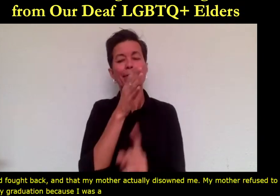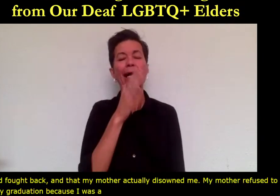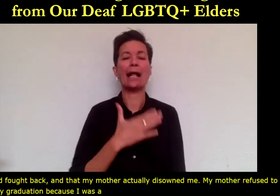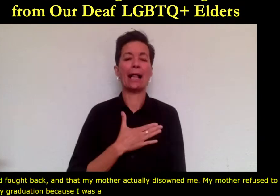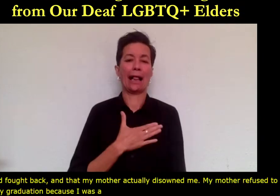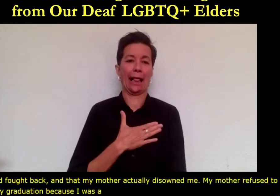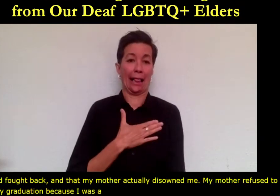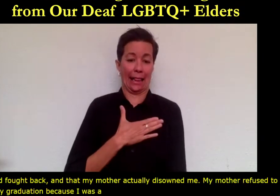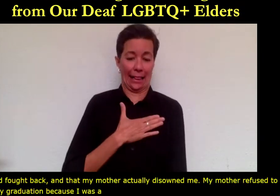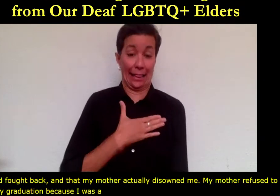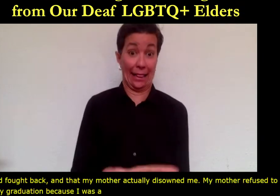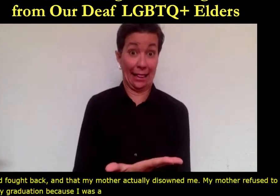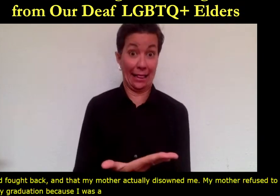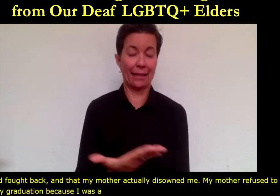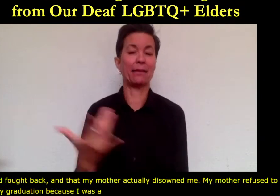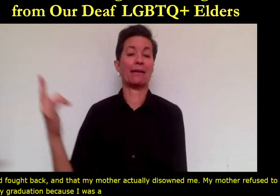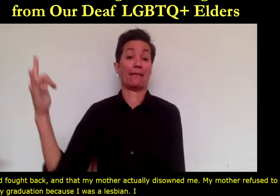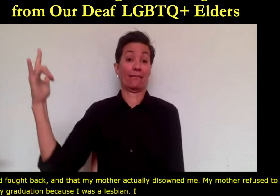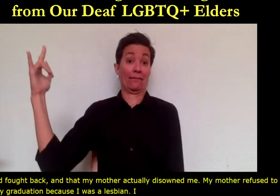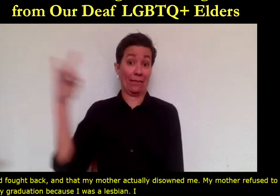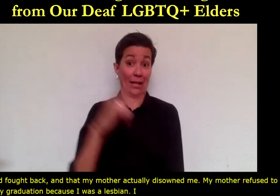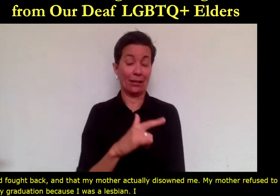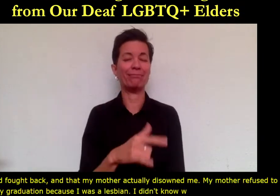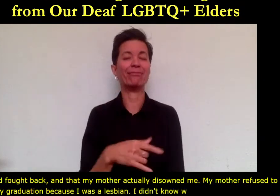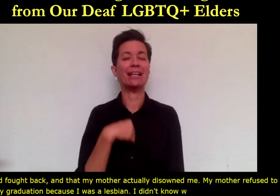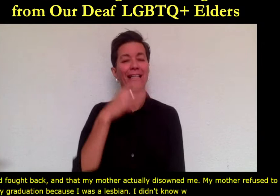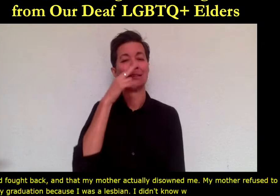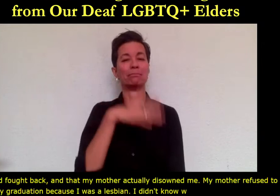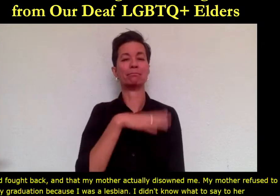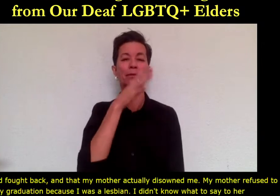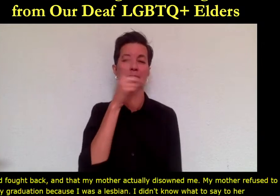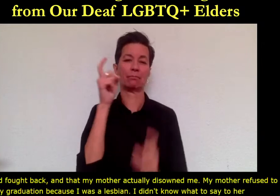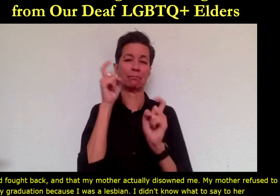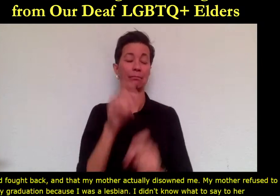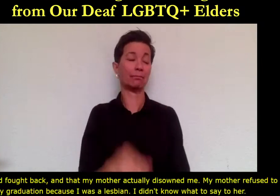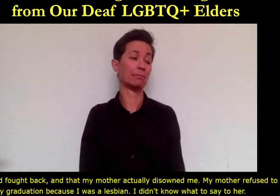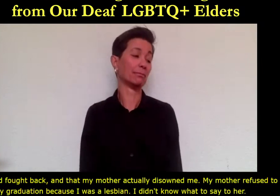and only three of them have gone to college so i convinced my mother to fly to dc